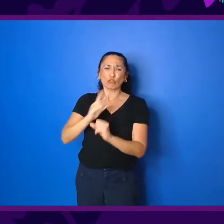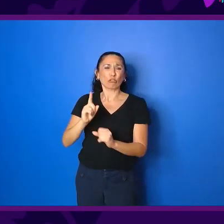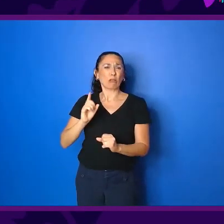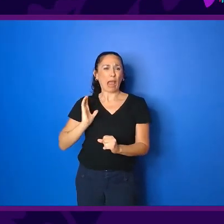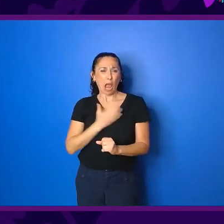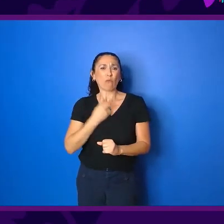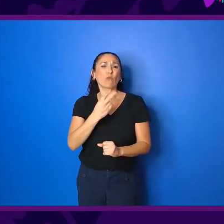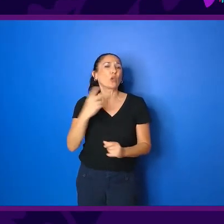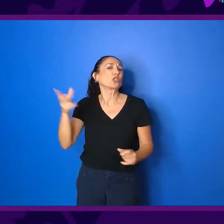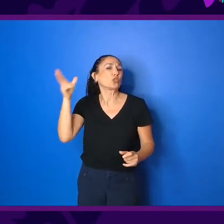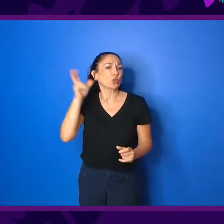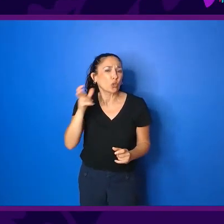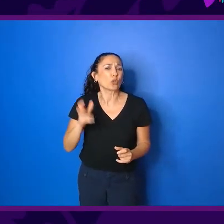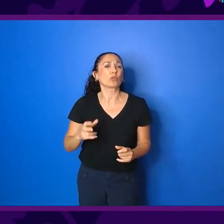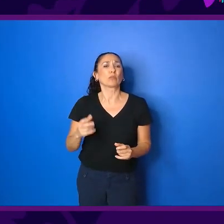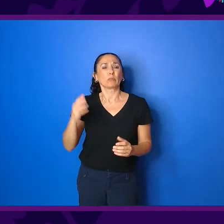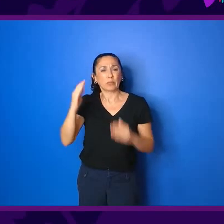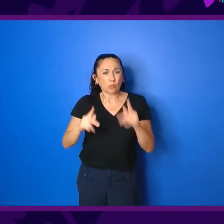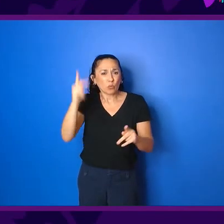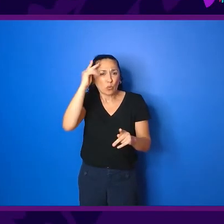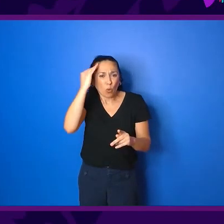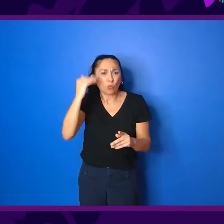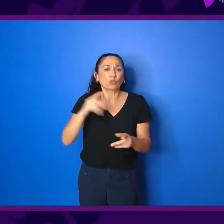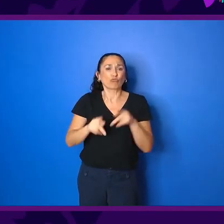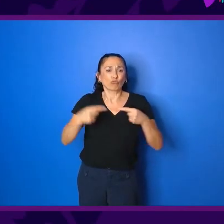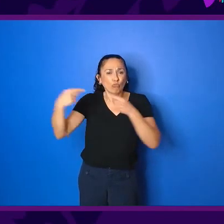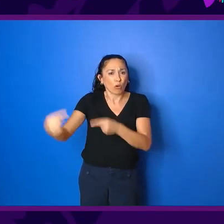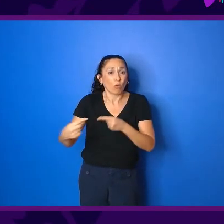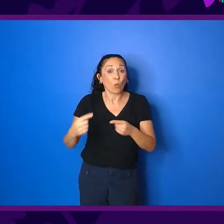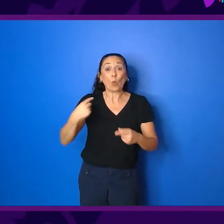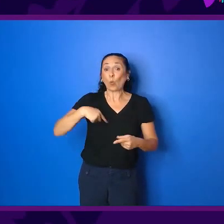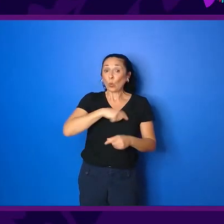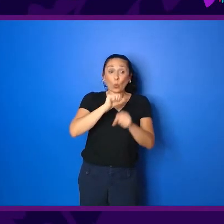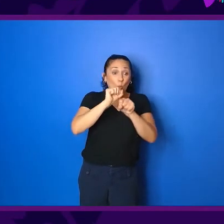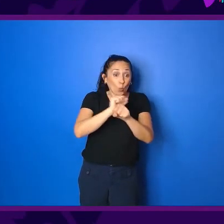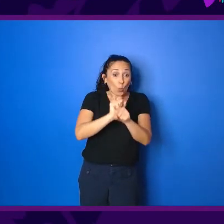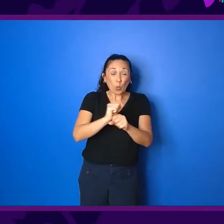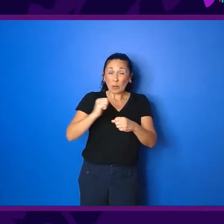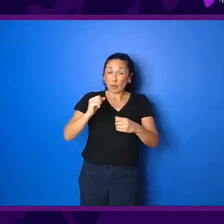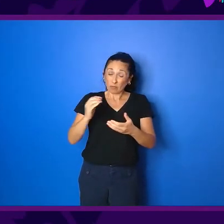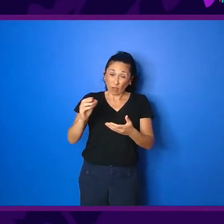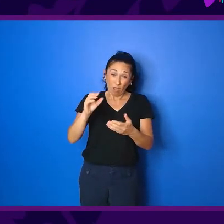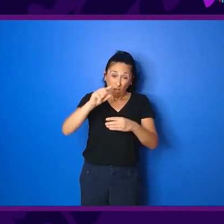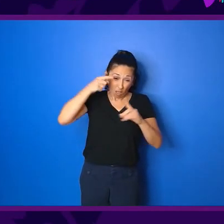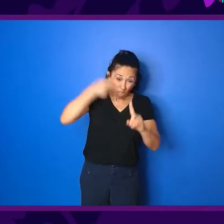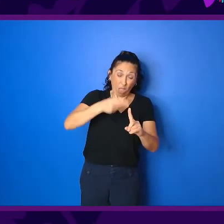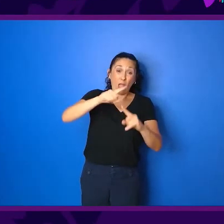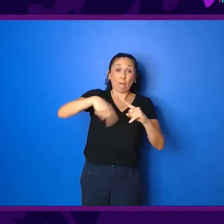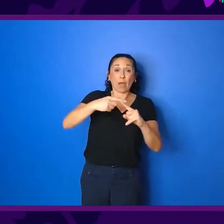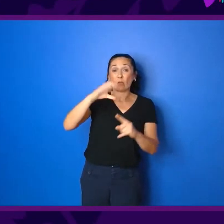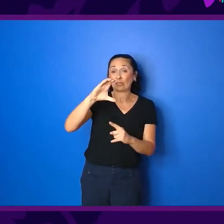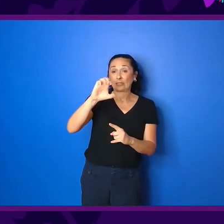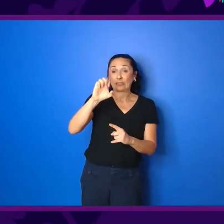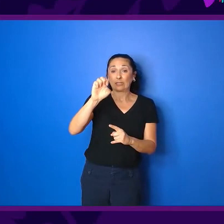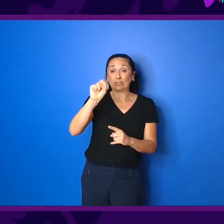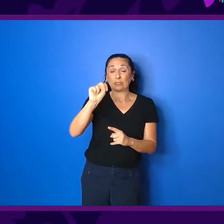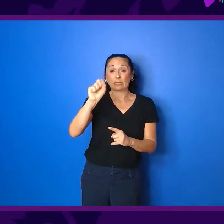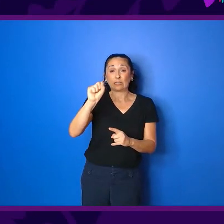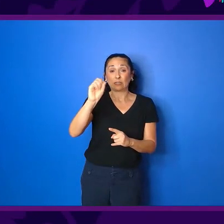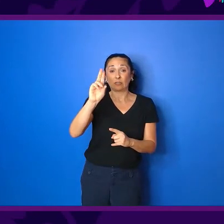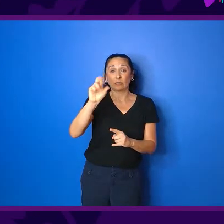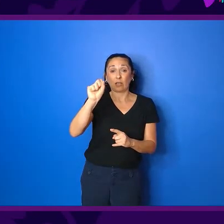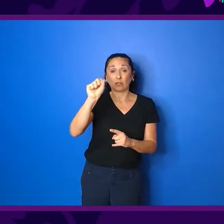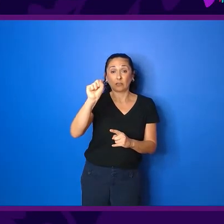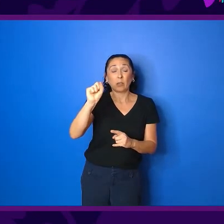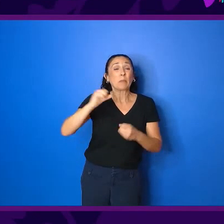Foundation continues to work on our campaigns to ensure a complete census count, end child poverty, to pass the Schools and Communities